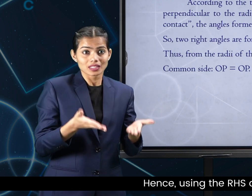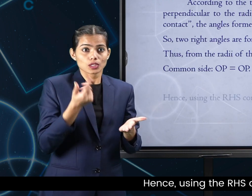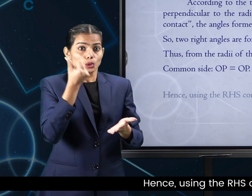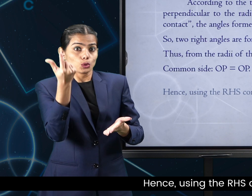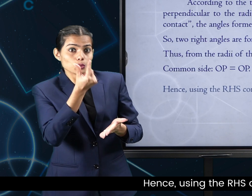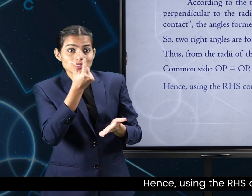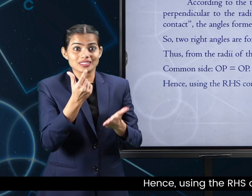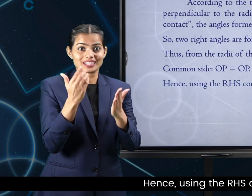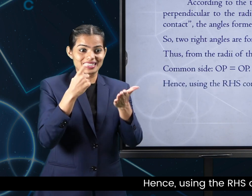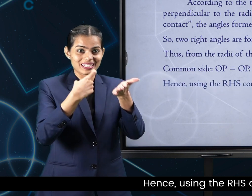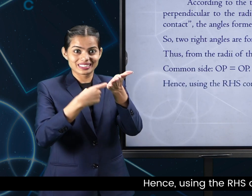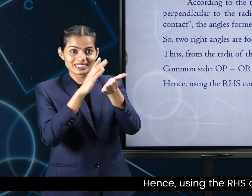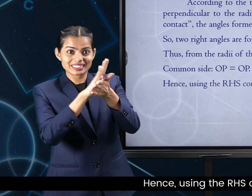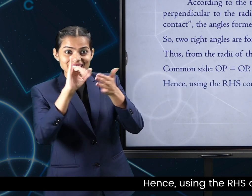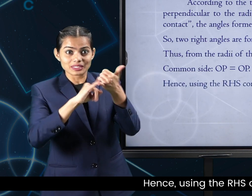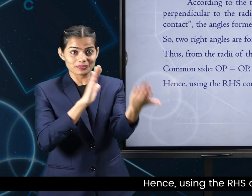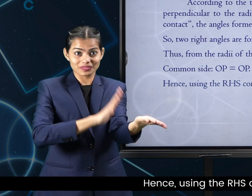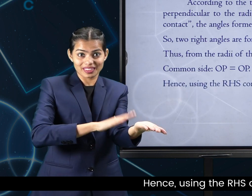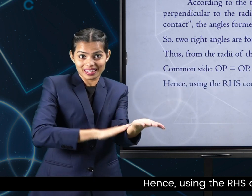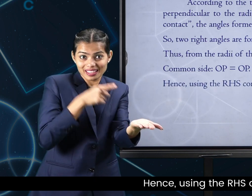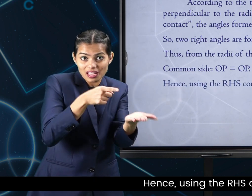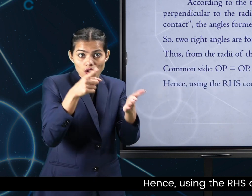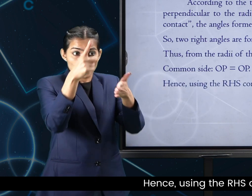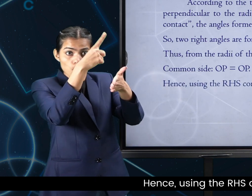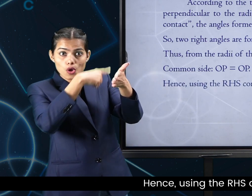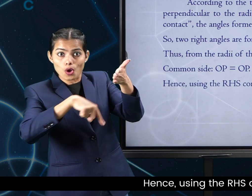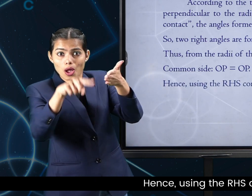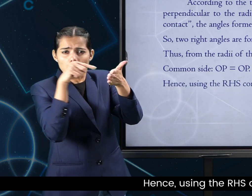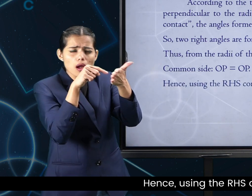Hence, using the RHS congruence rule,